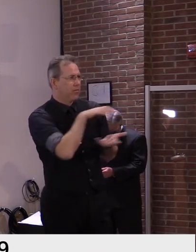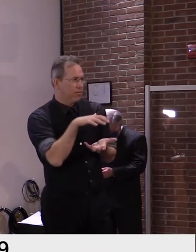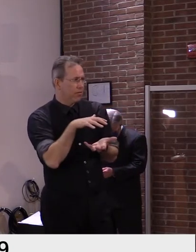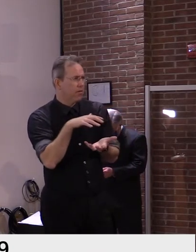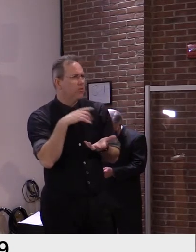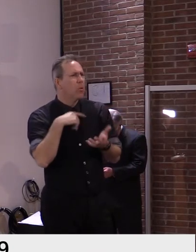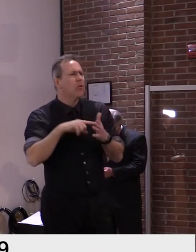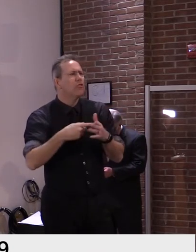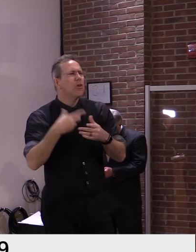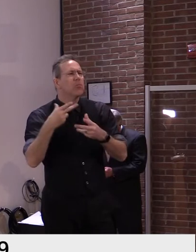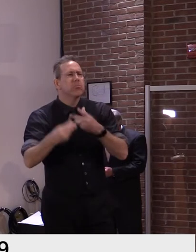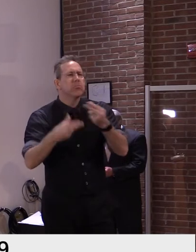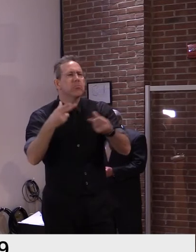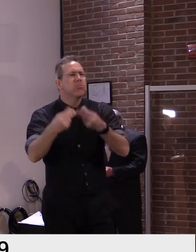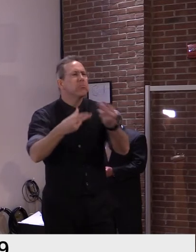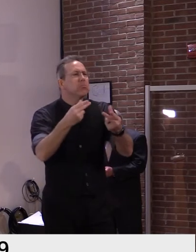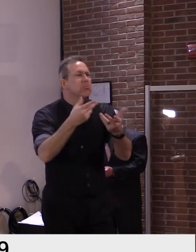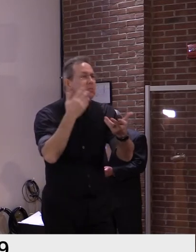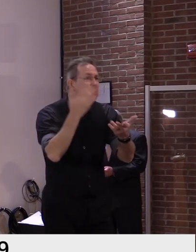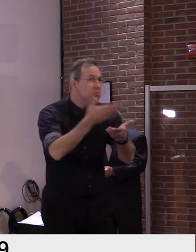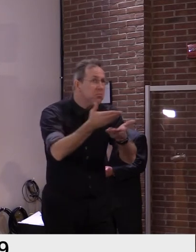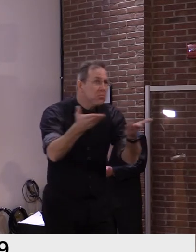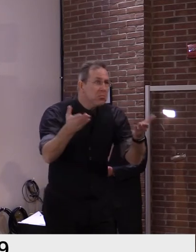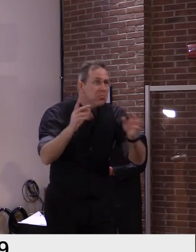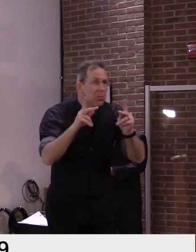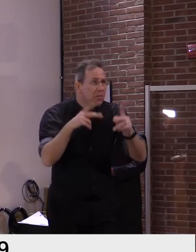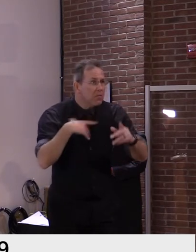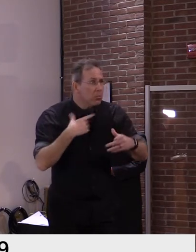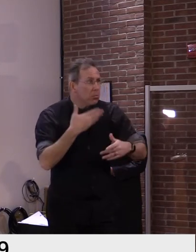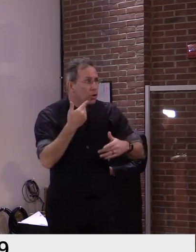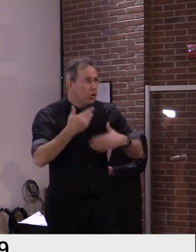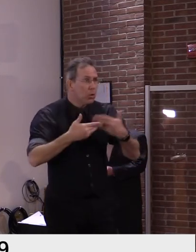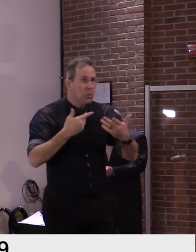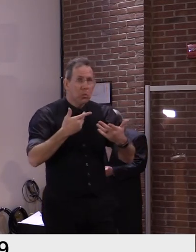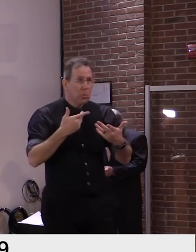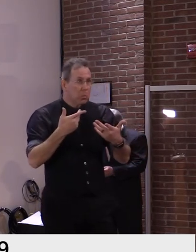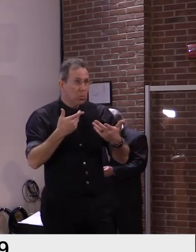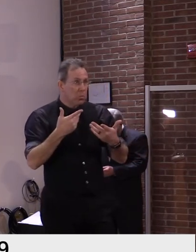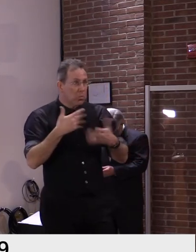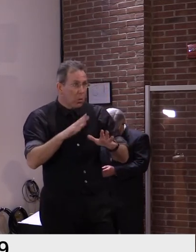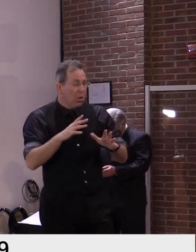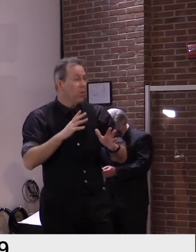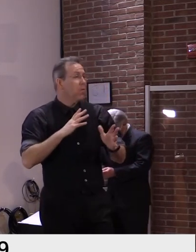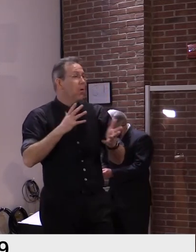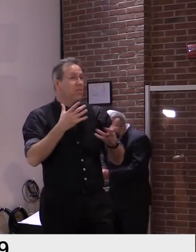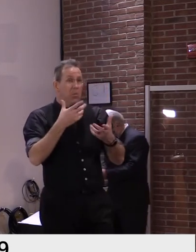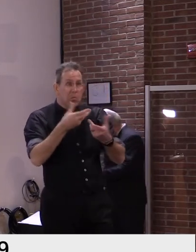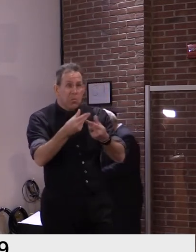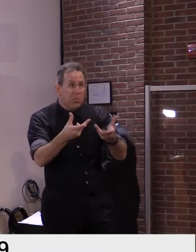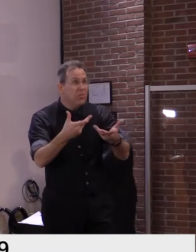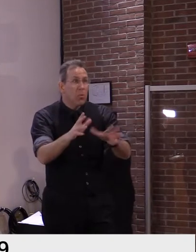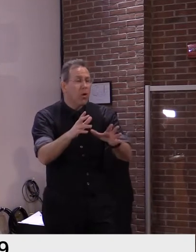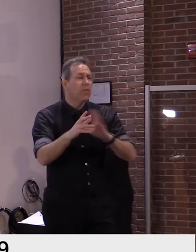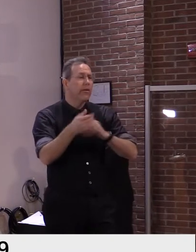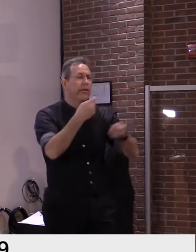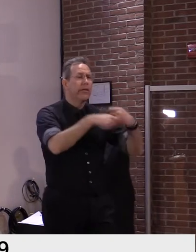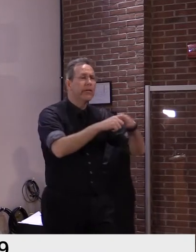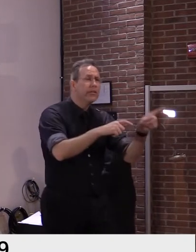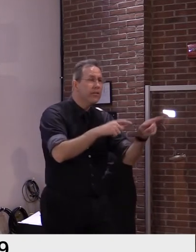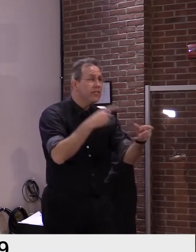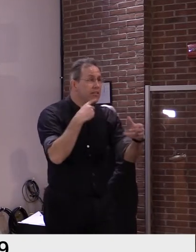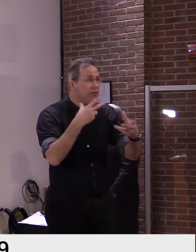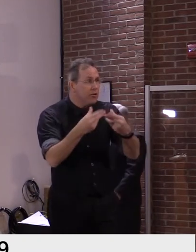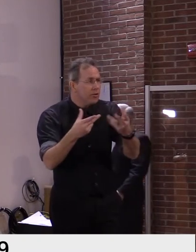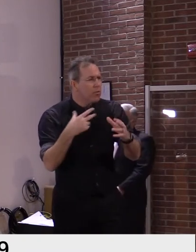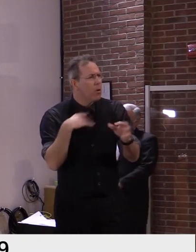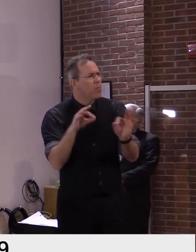more after the first week what the acceptance rate is. I can only talk for myself. If I had a choice, I think I would take the Johnson &